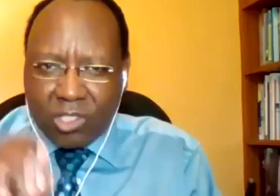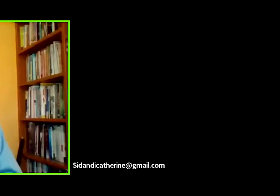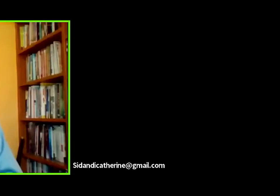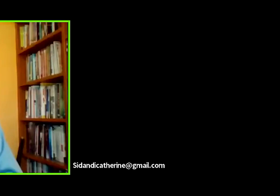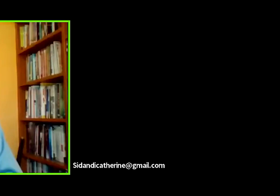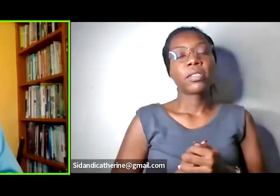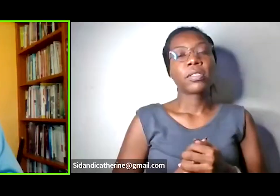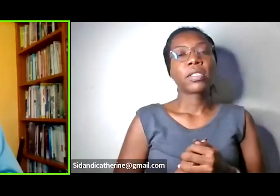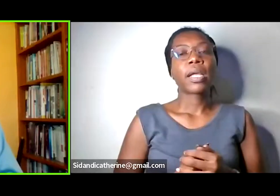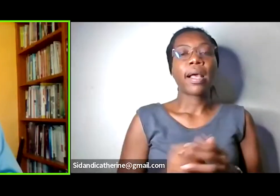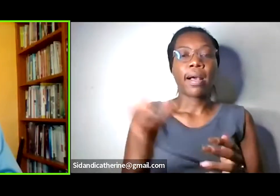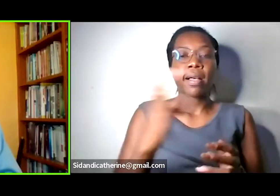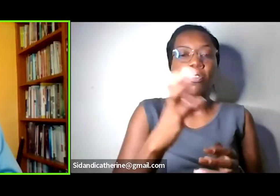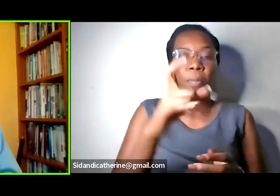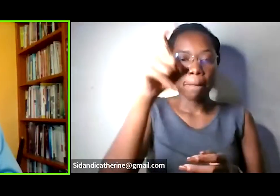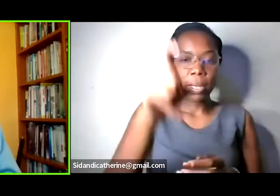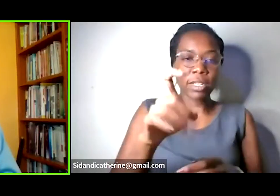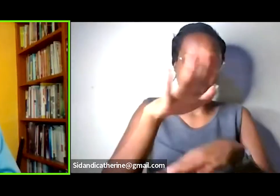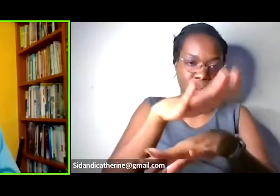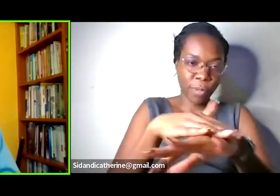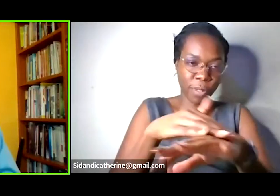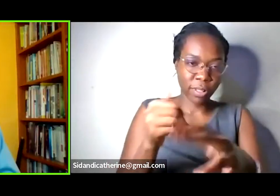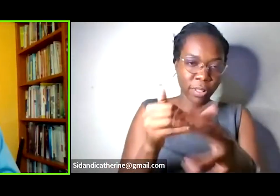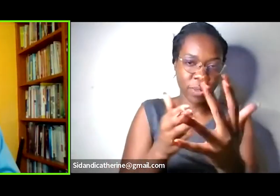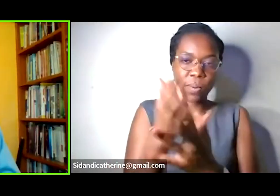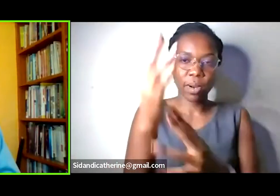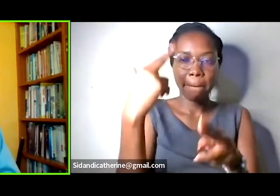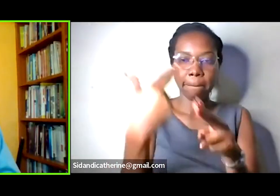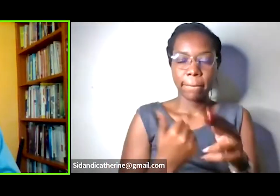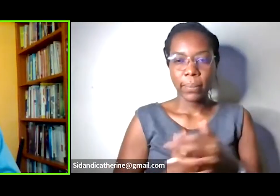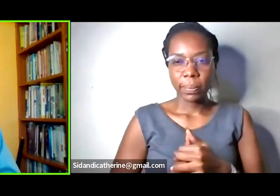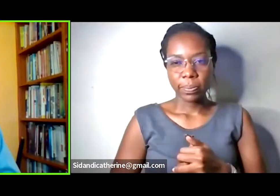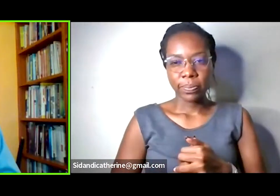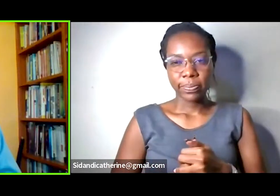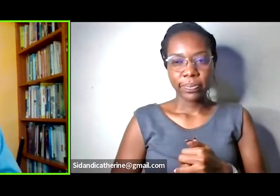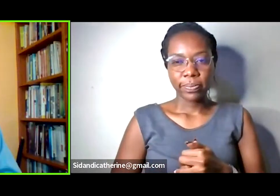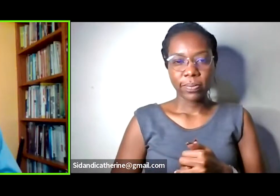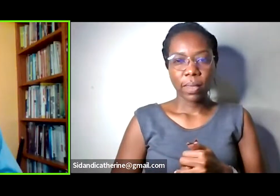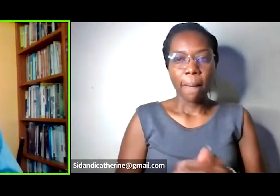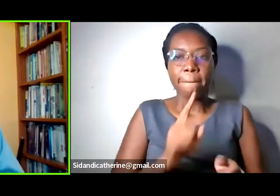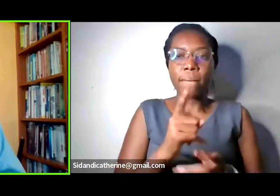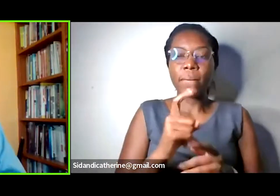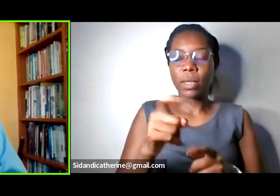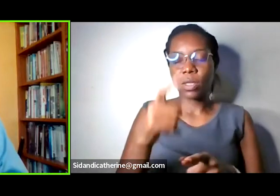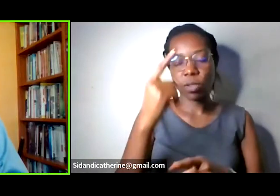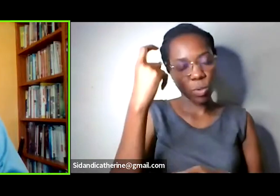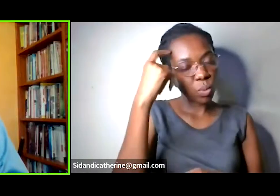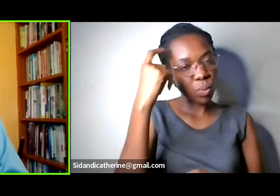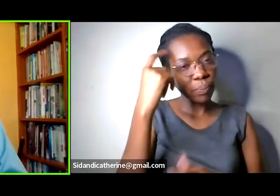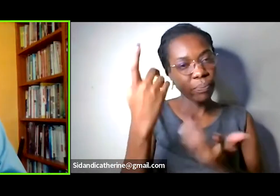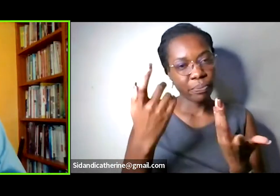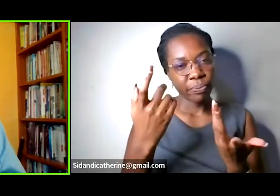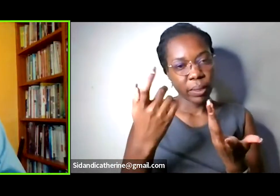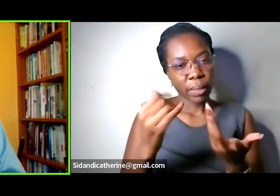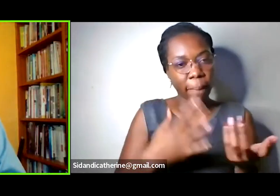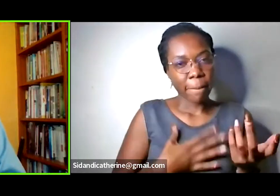to me. Connect with me. That is what the customer is saying. And your response in terms of